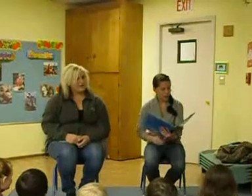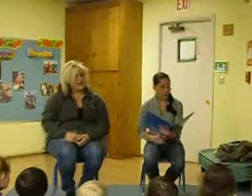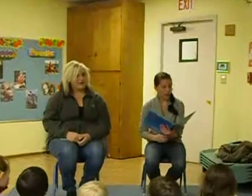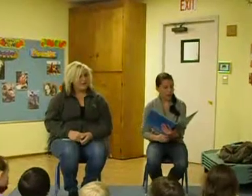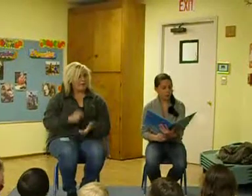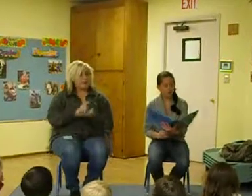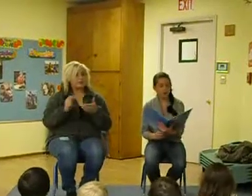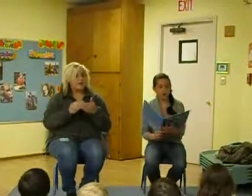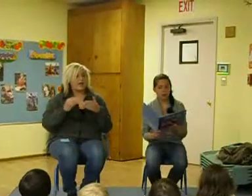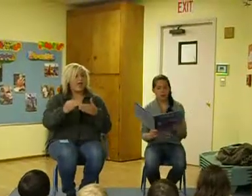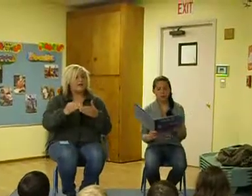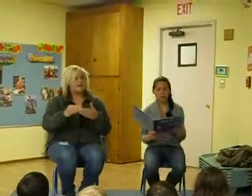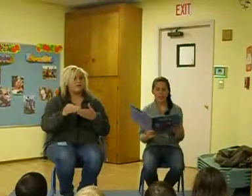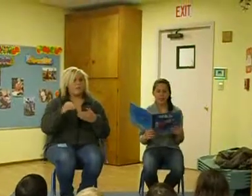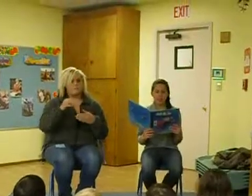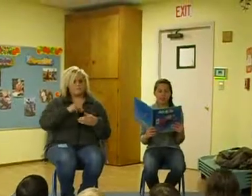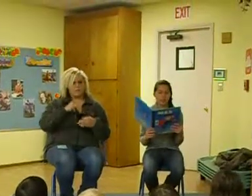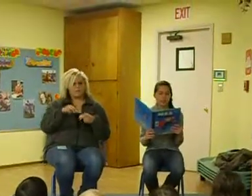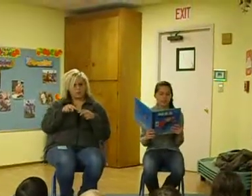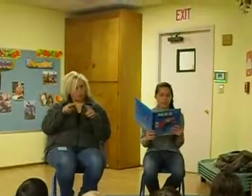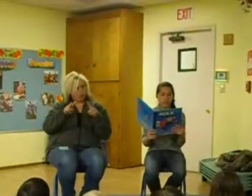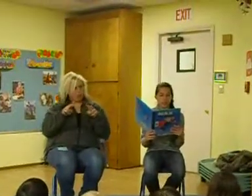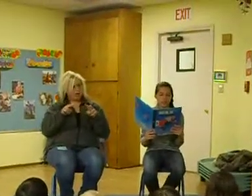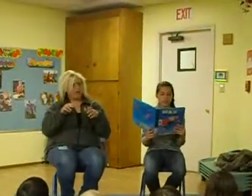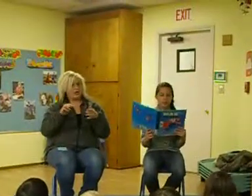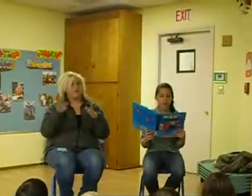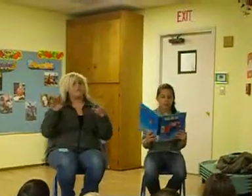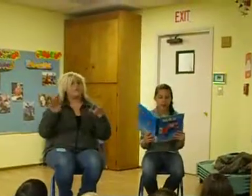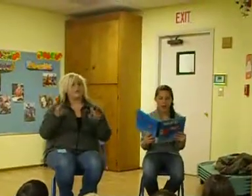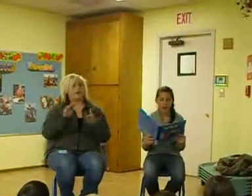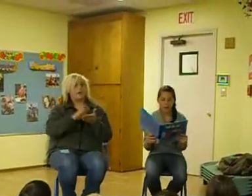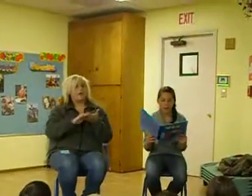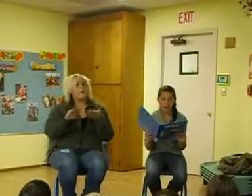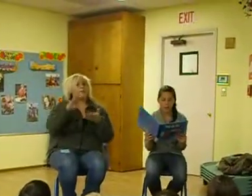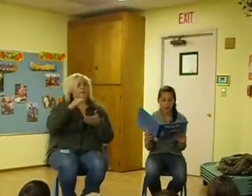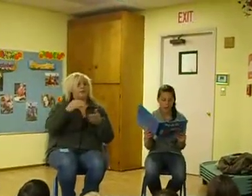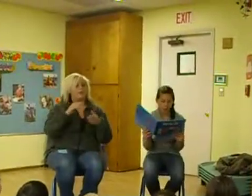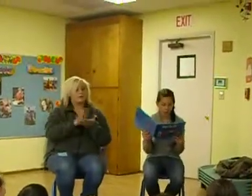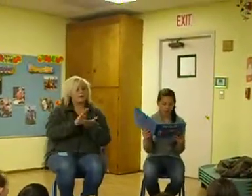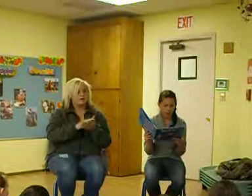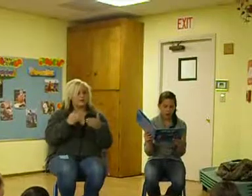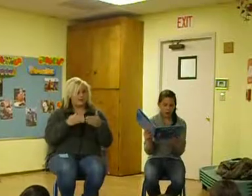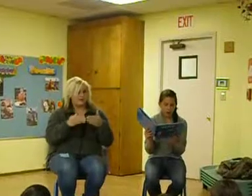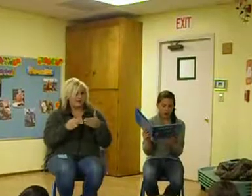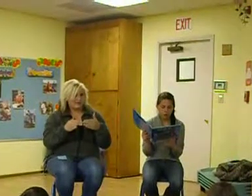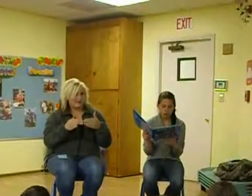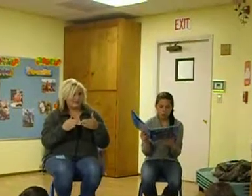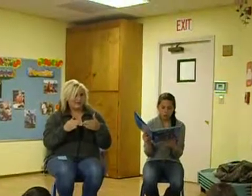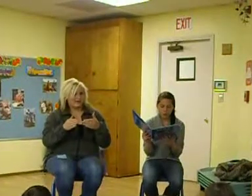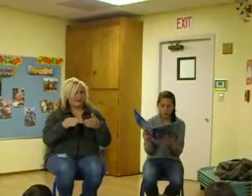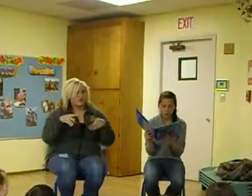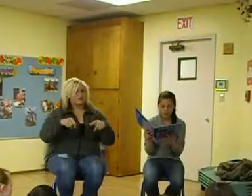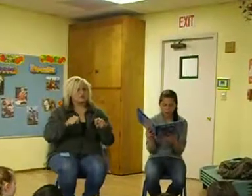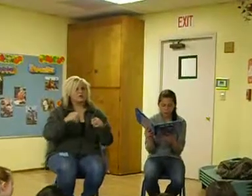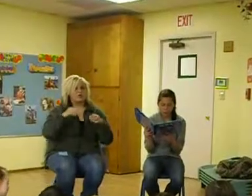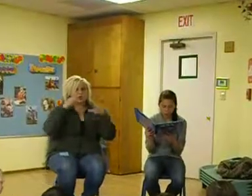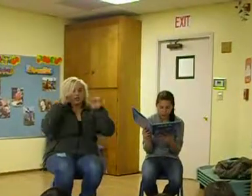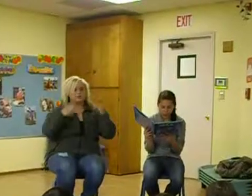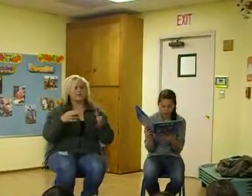In the weeks that followed, Max could be seen hovering like a summer dragonfly above the school gates. Try as she might, Miss Honeysett couldn't